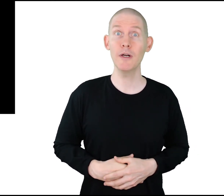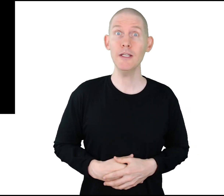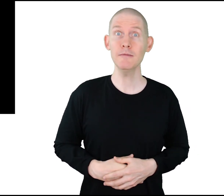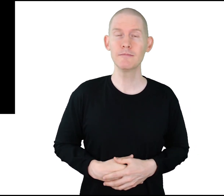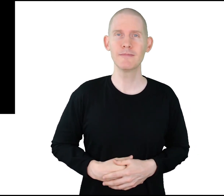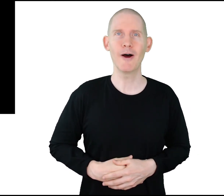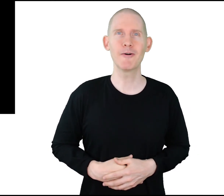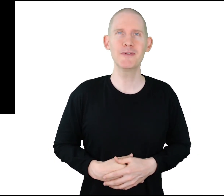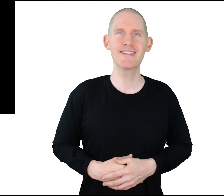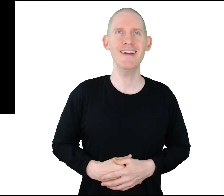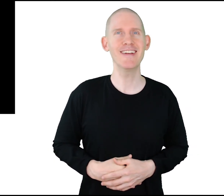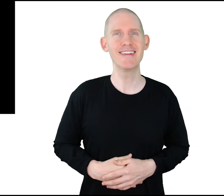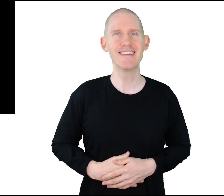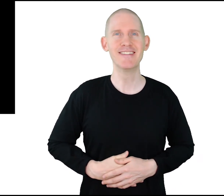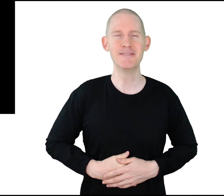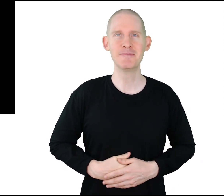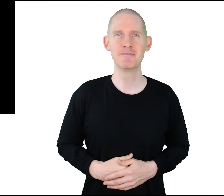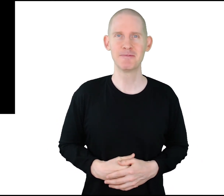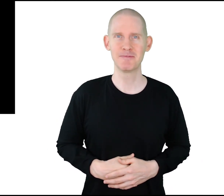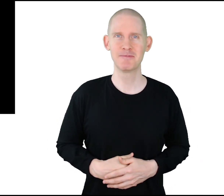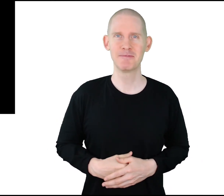money? How would we sign it?